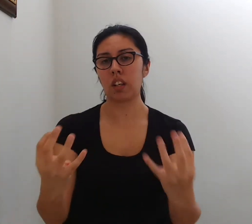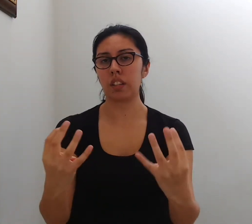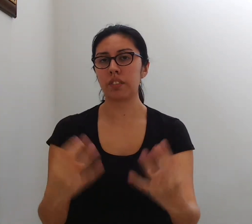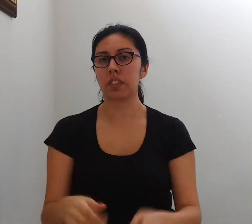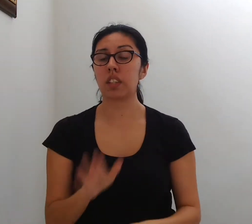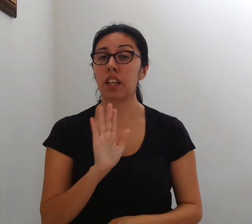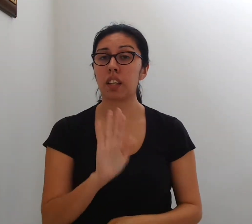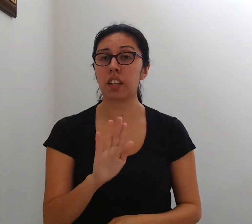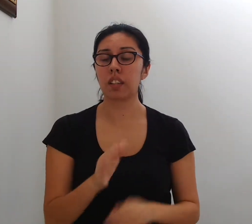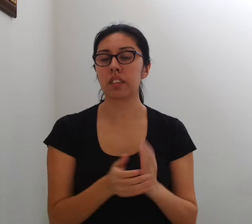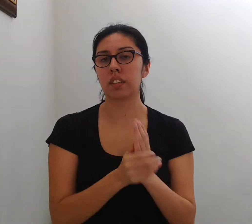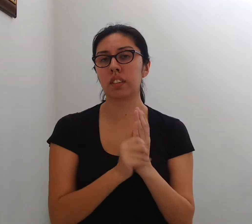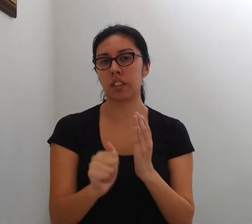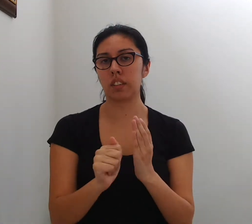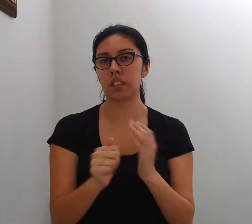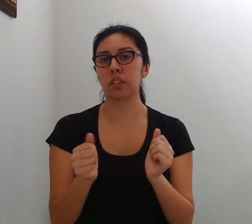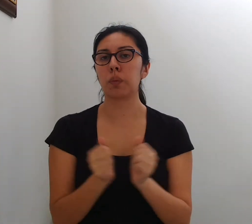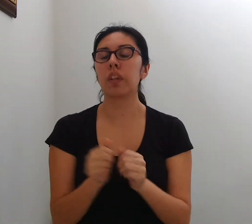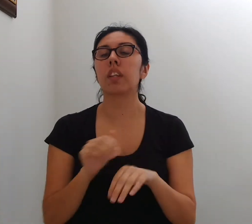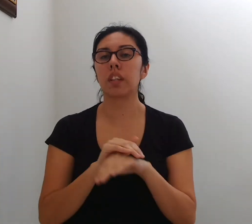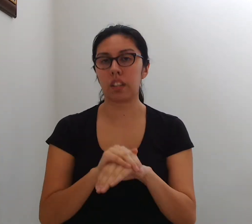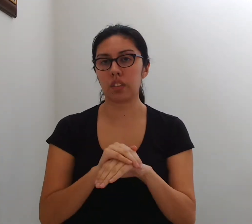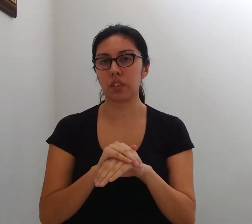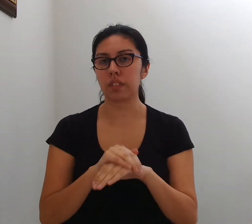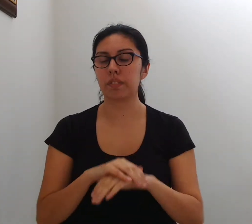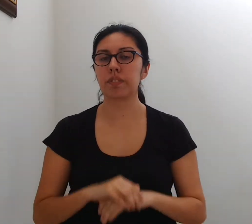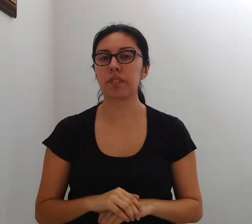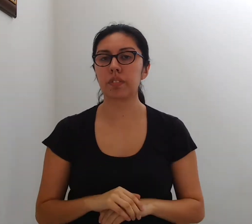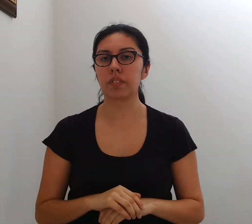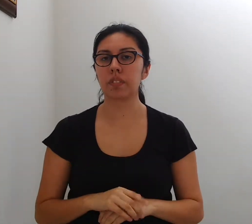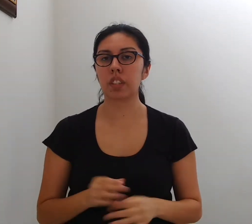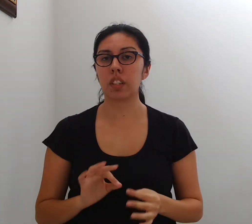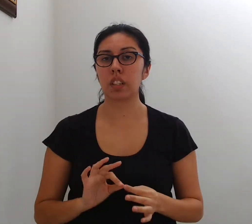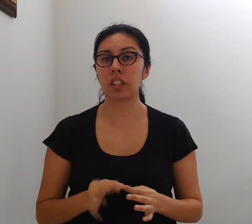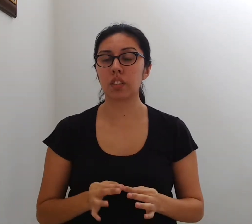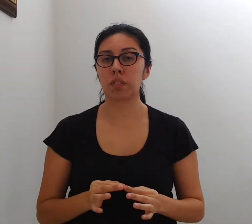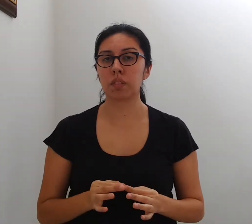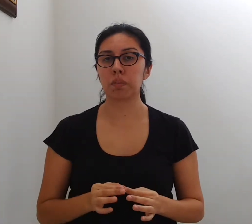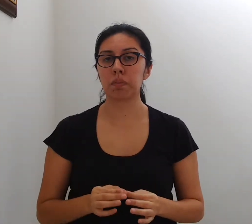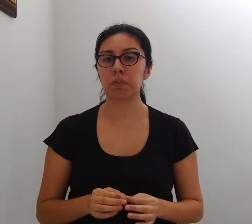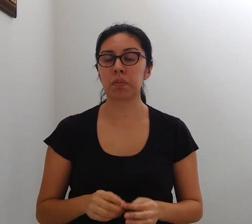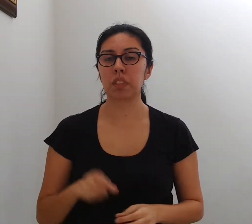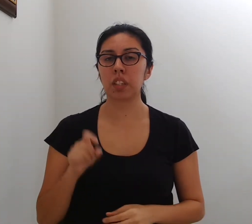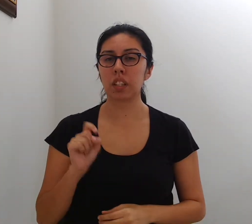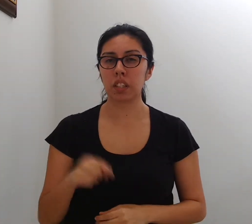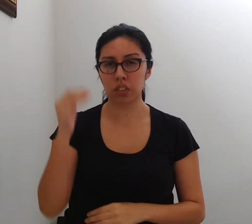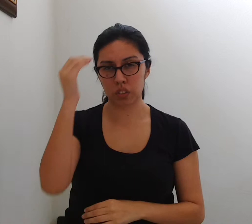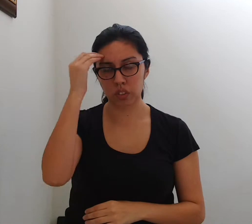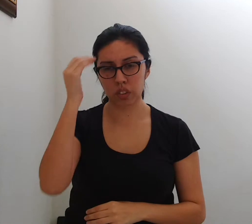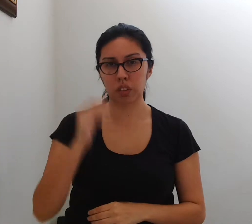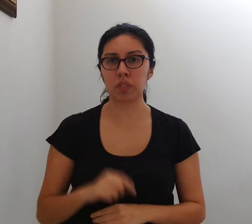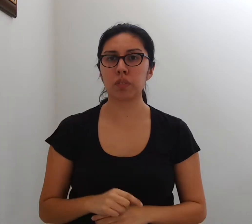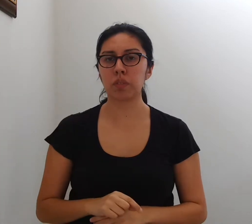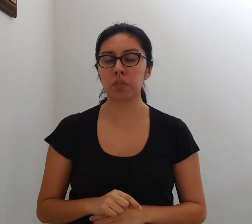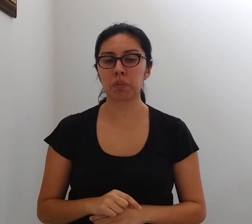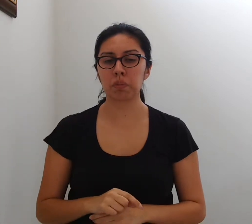to understand English. The interpreter needs to be aware of the differences in the use of